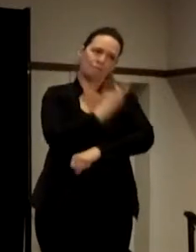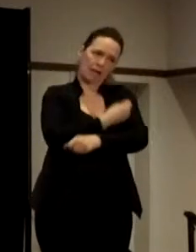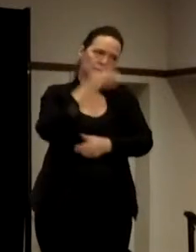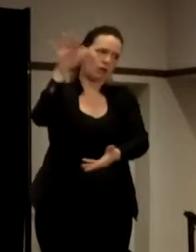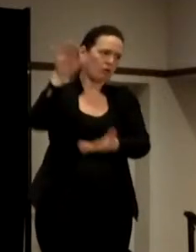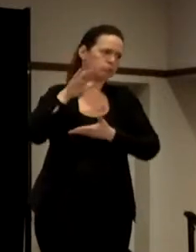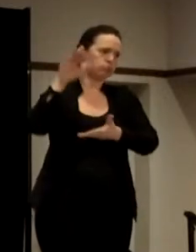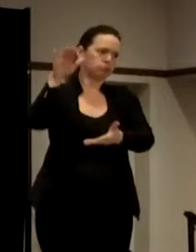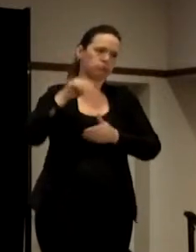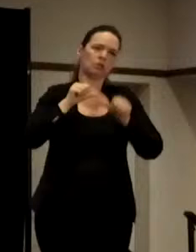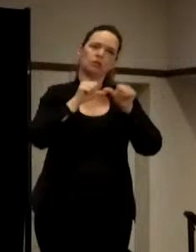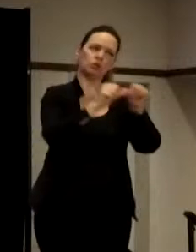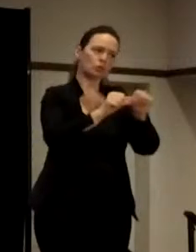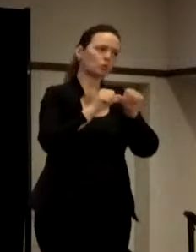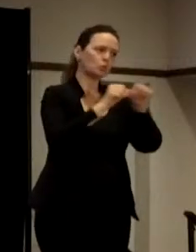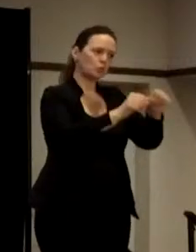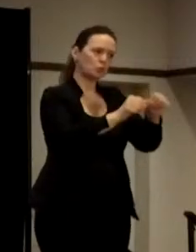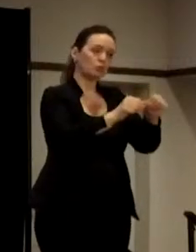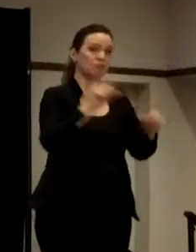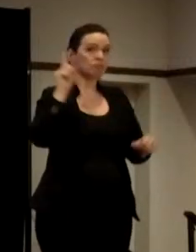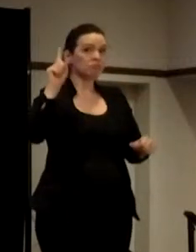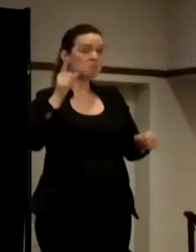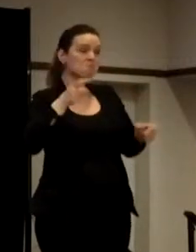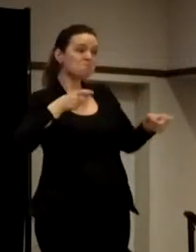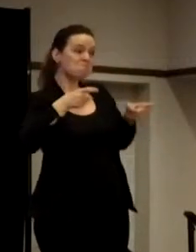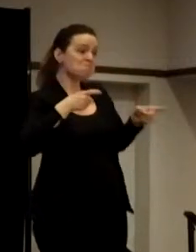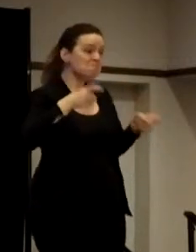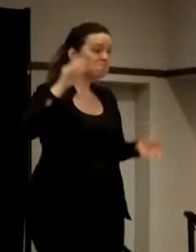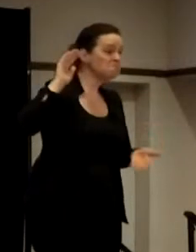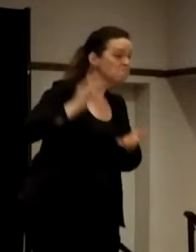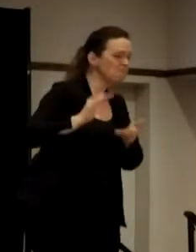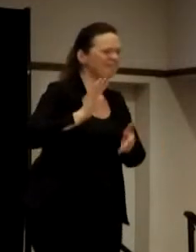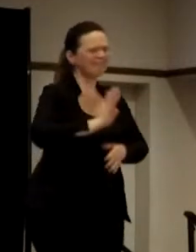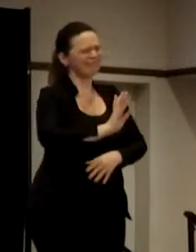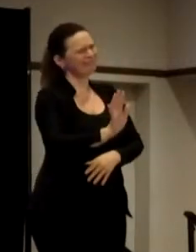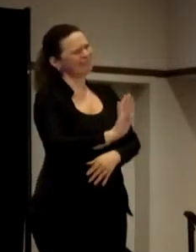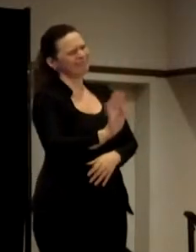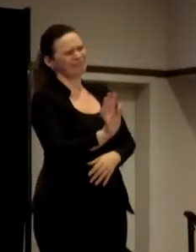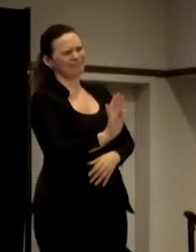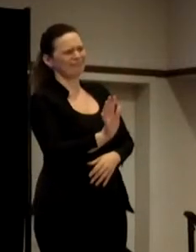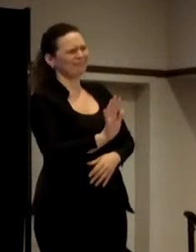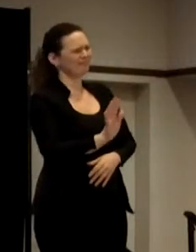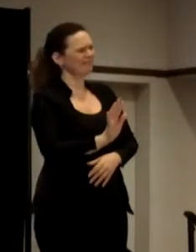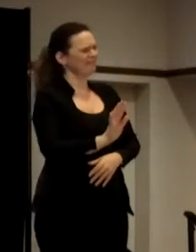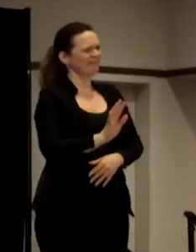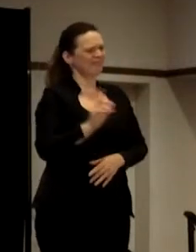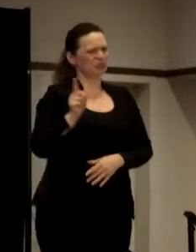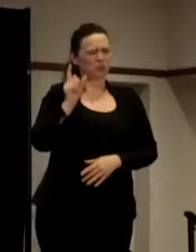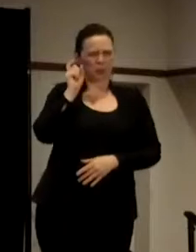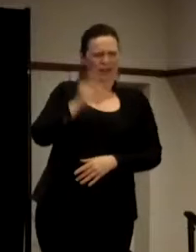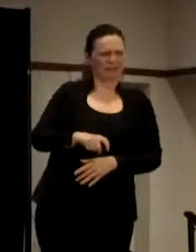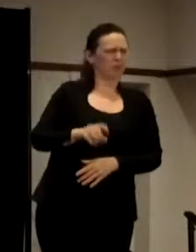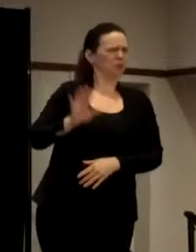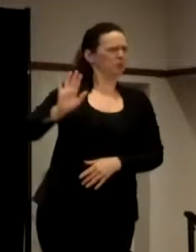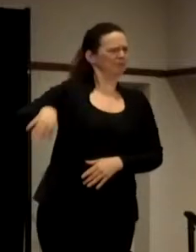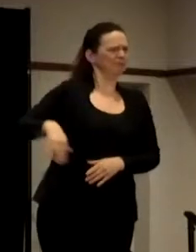decades to have more control in our own communities, which I think has been the